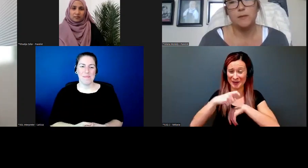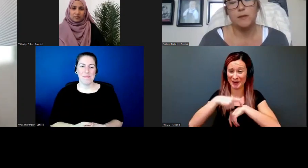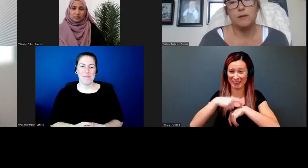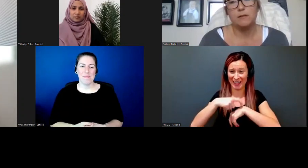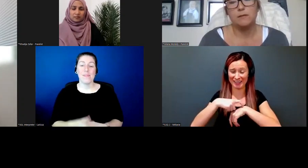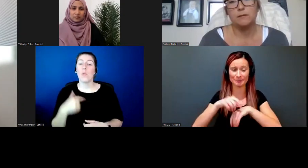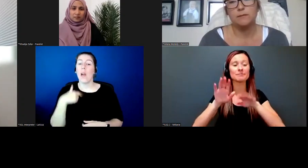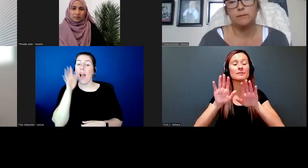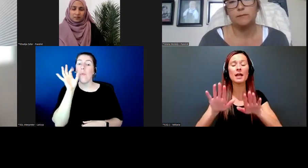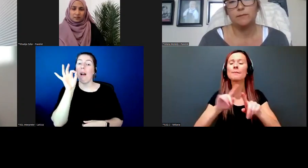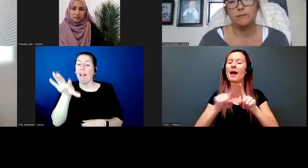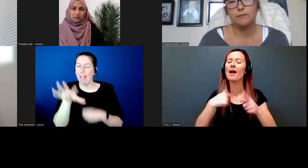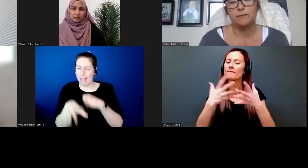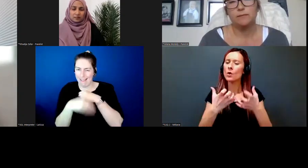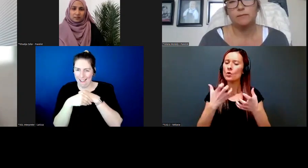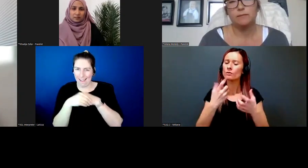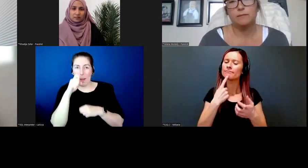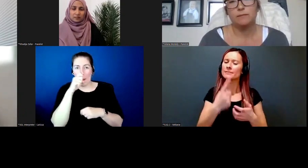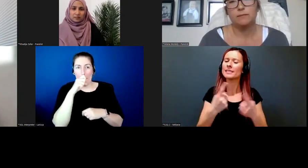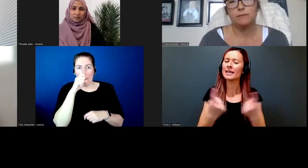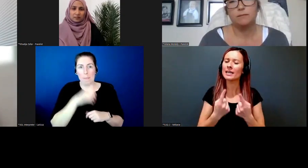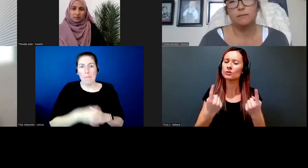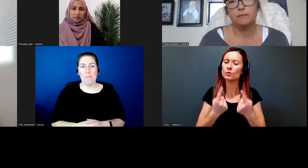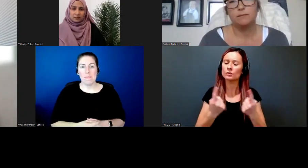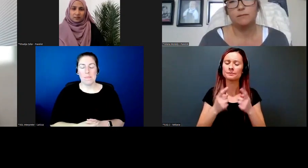as well, but one thing that would have a